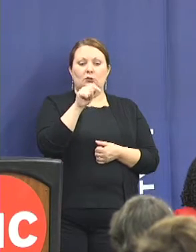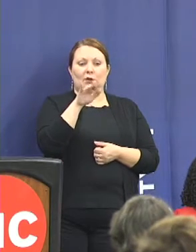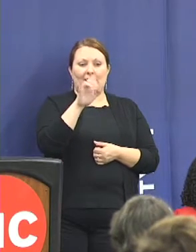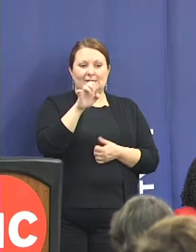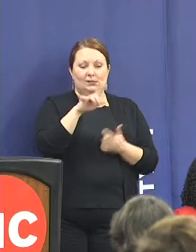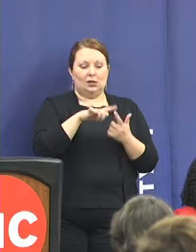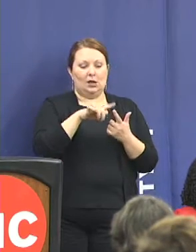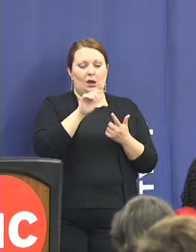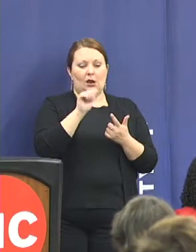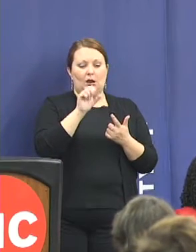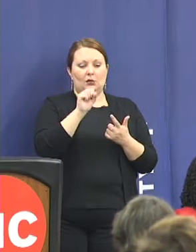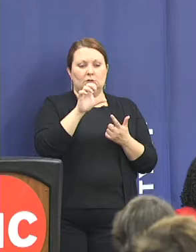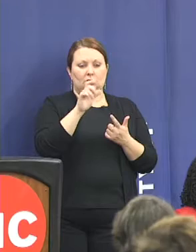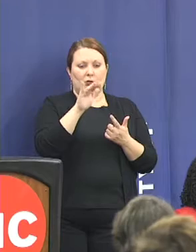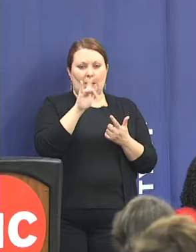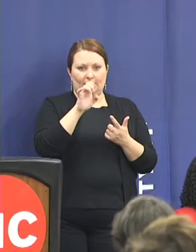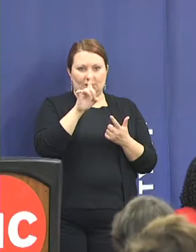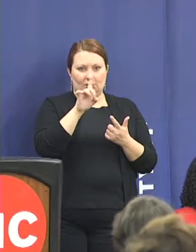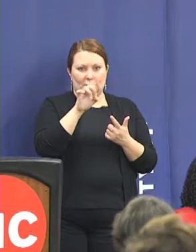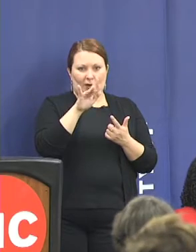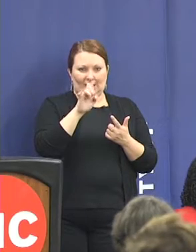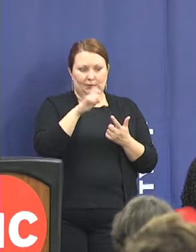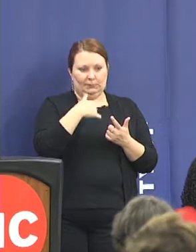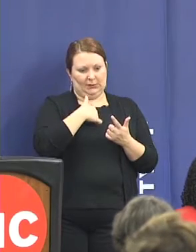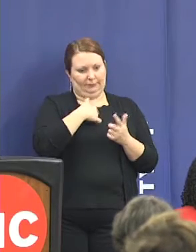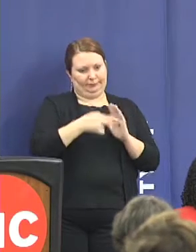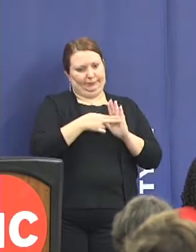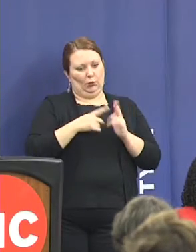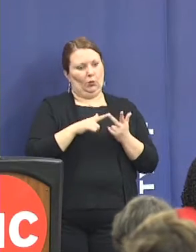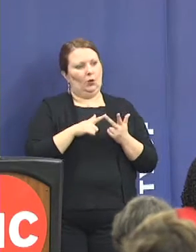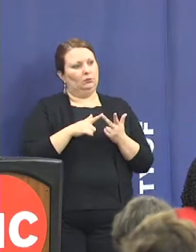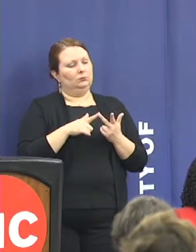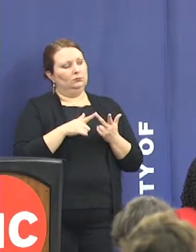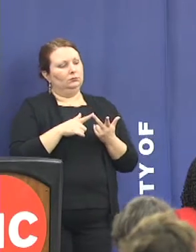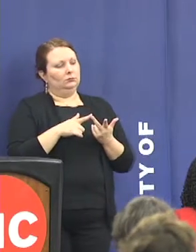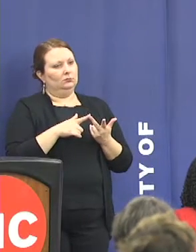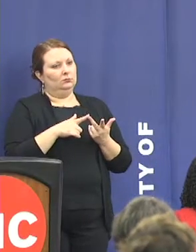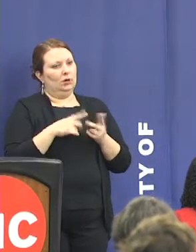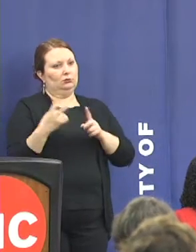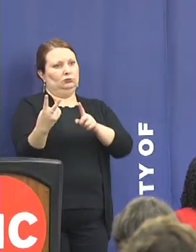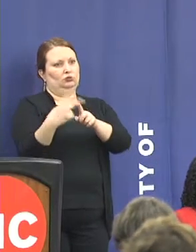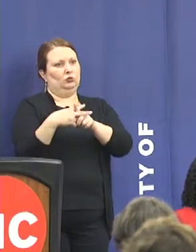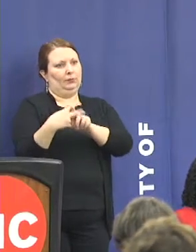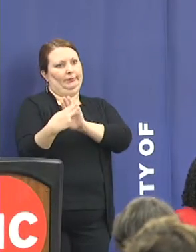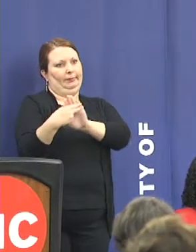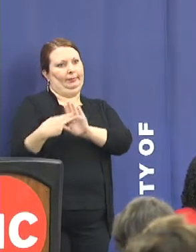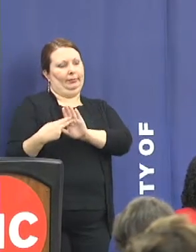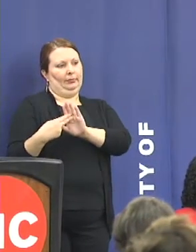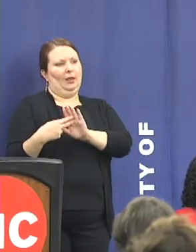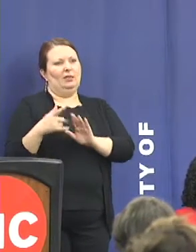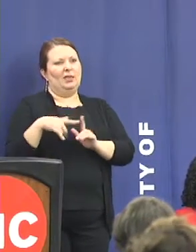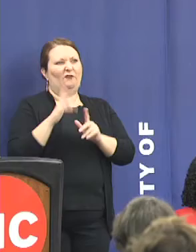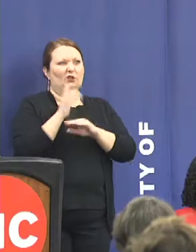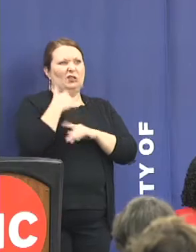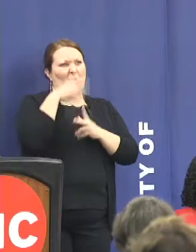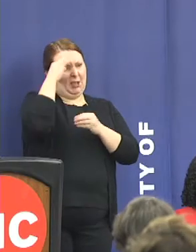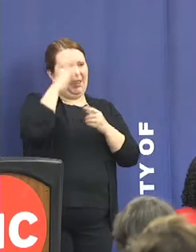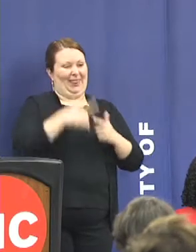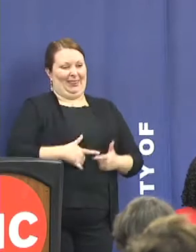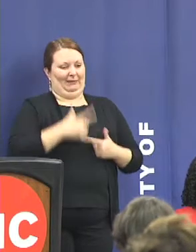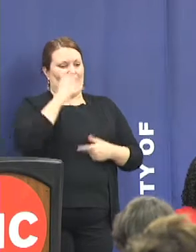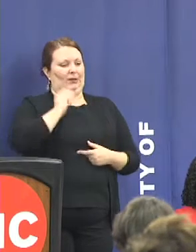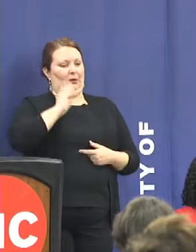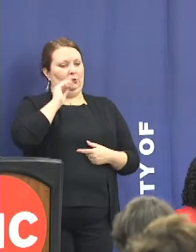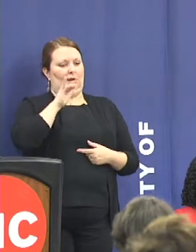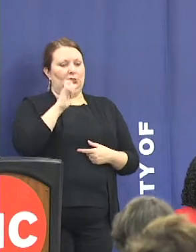and self-perceived race, is that they really get us to think about the lived experience of race, providing really a